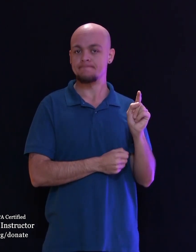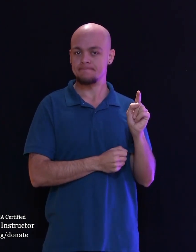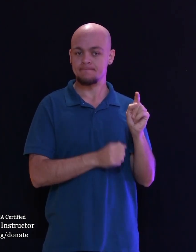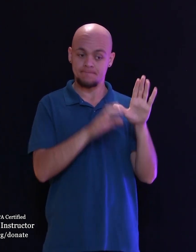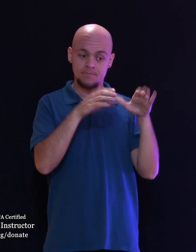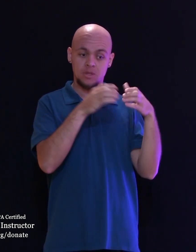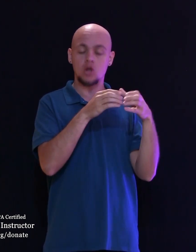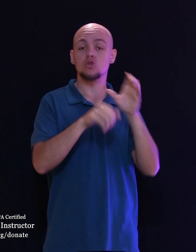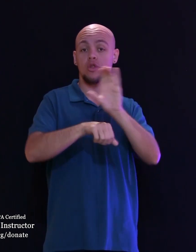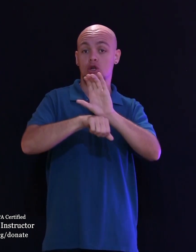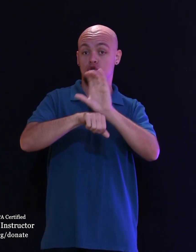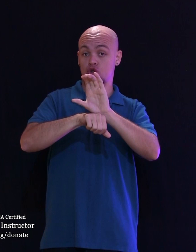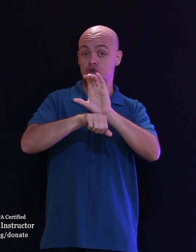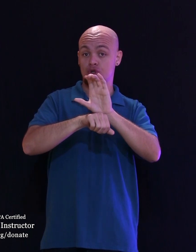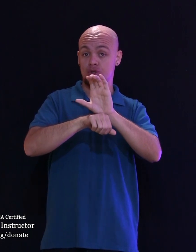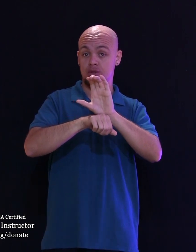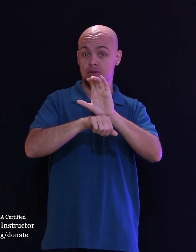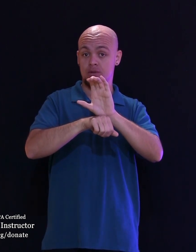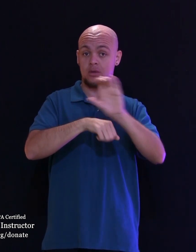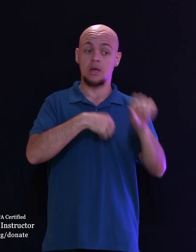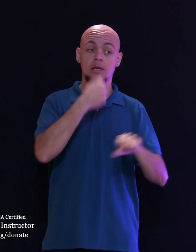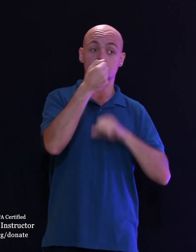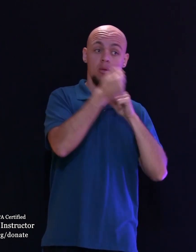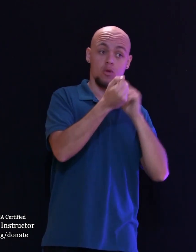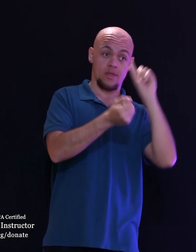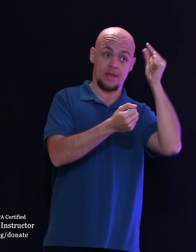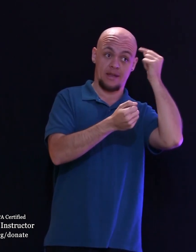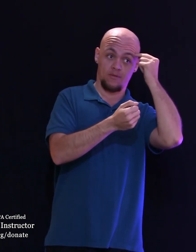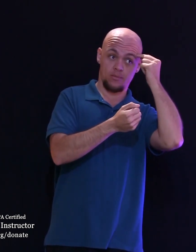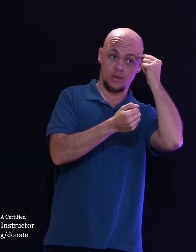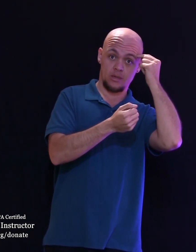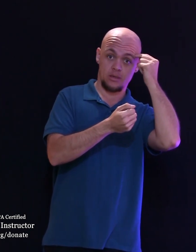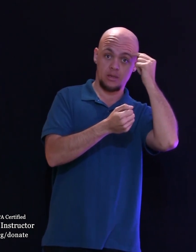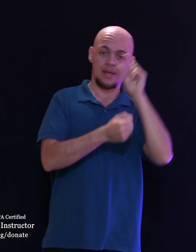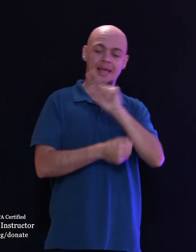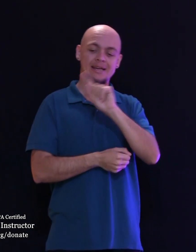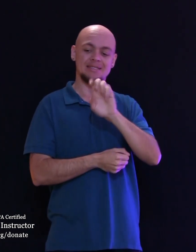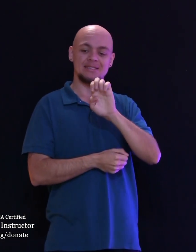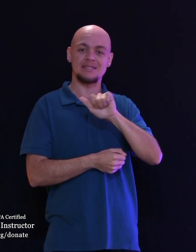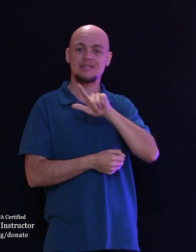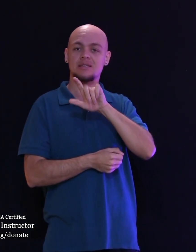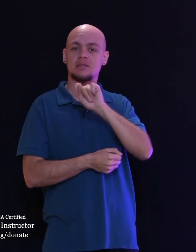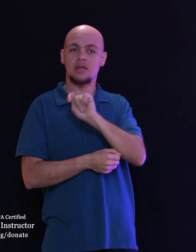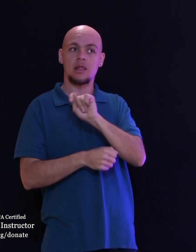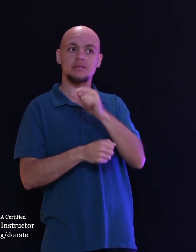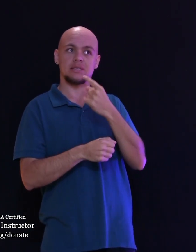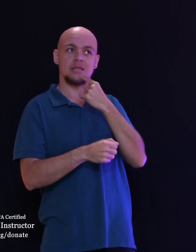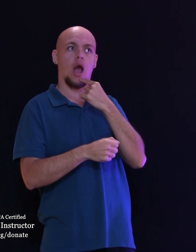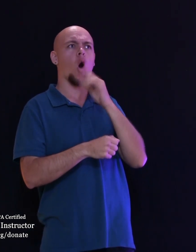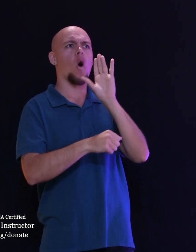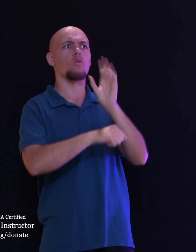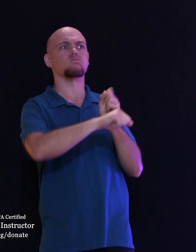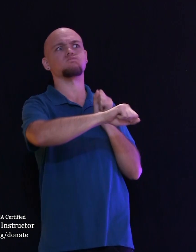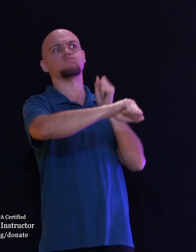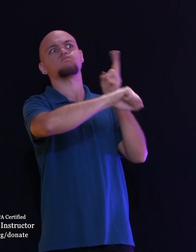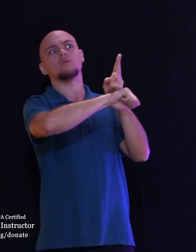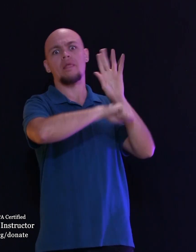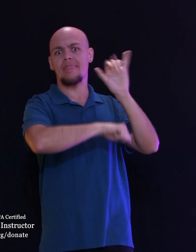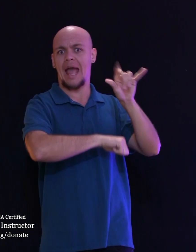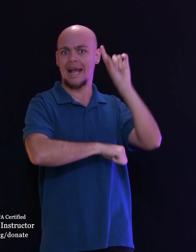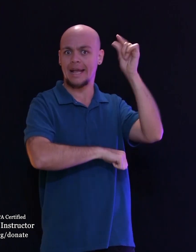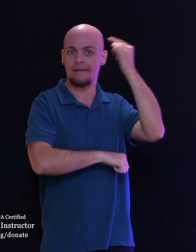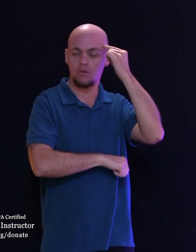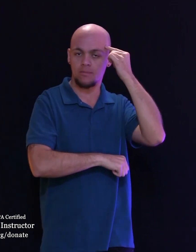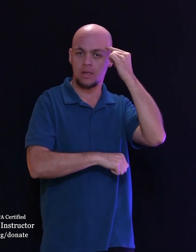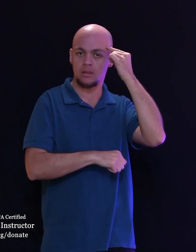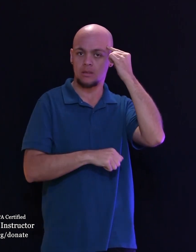So within the church, you had those who were supporters of the government, and you had the zealots who were, let's overthrow the government. So we're